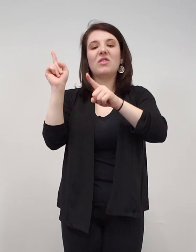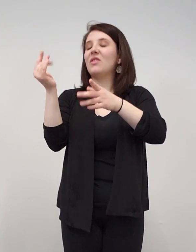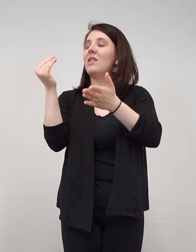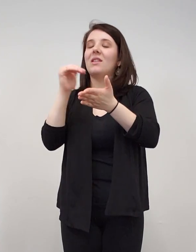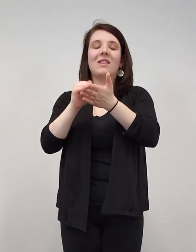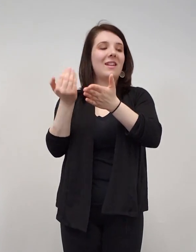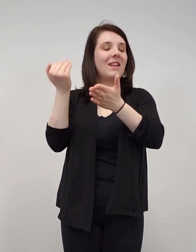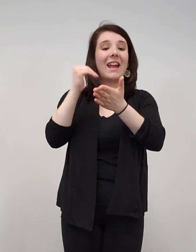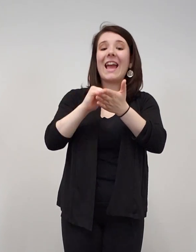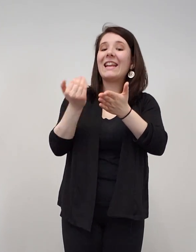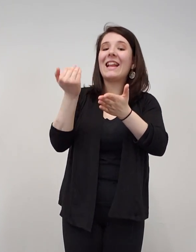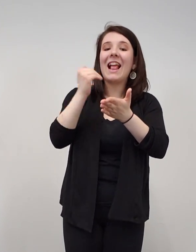things